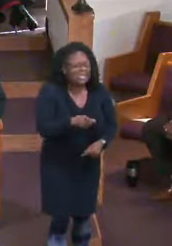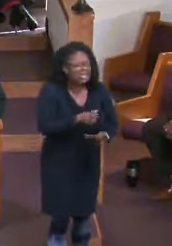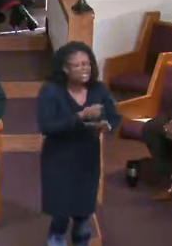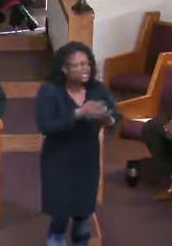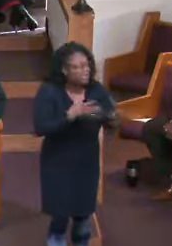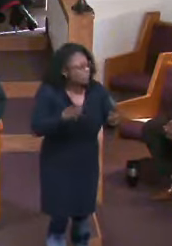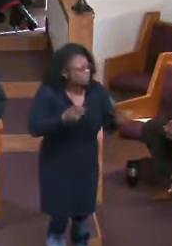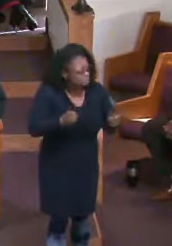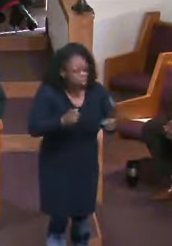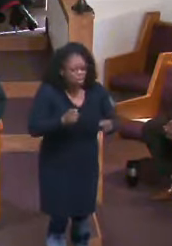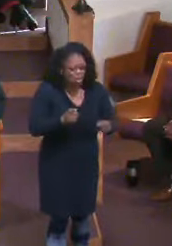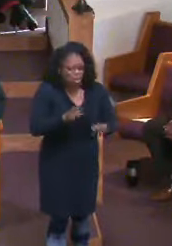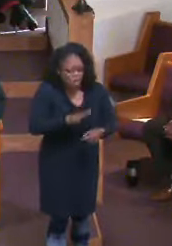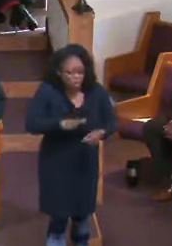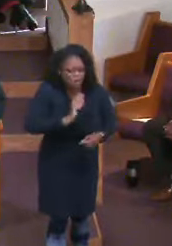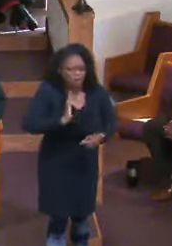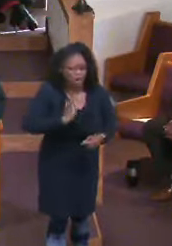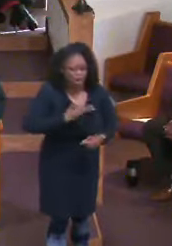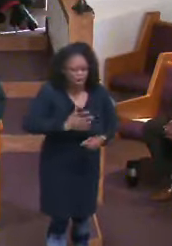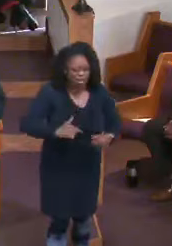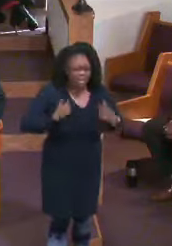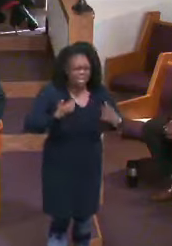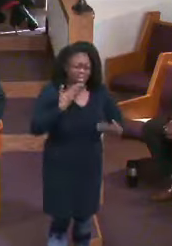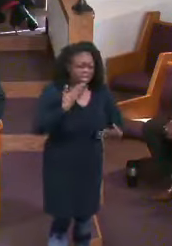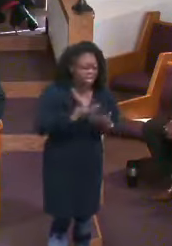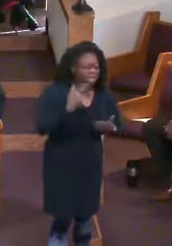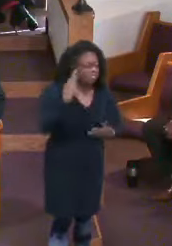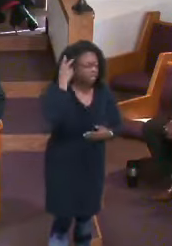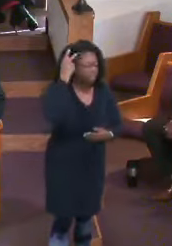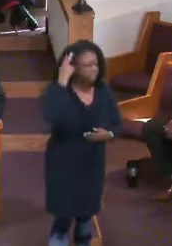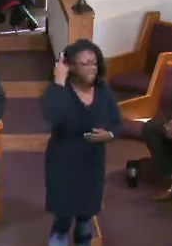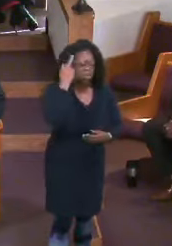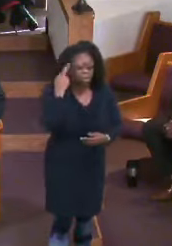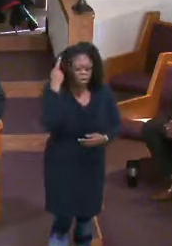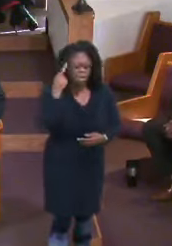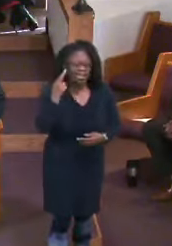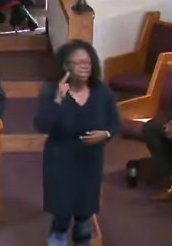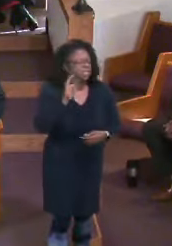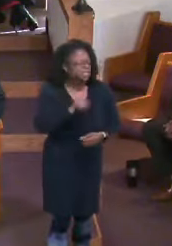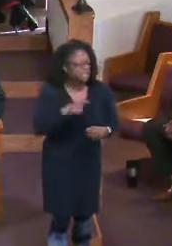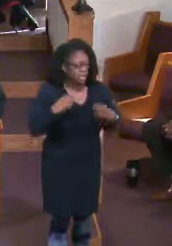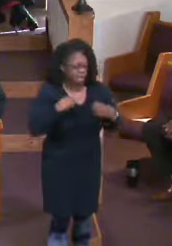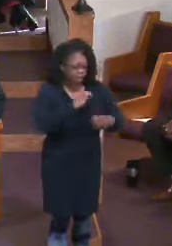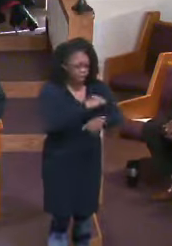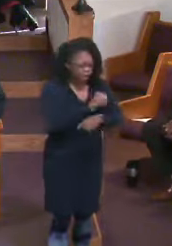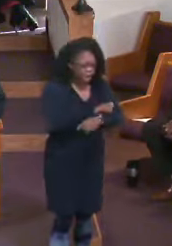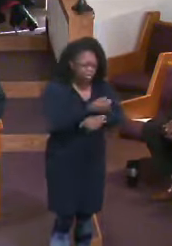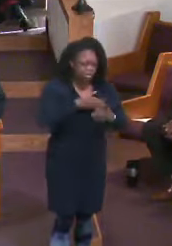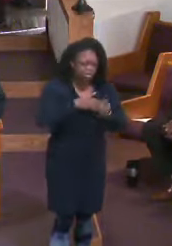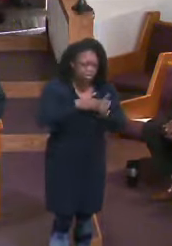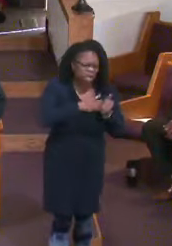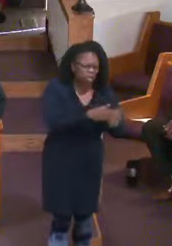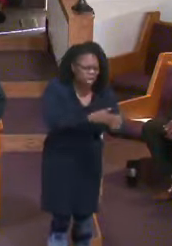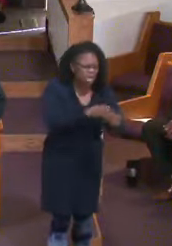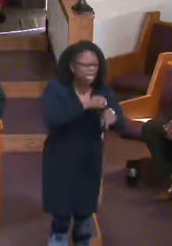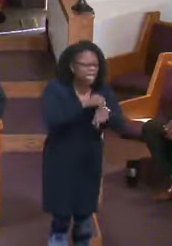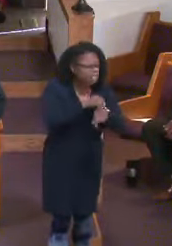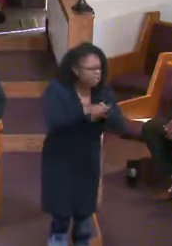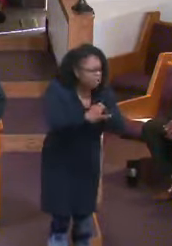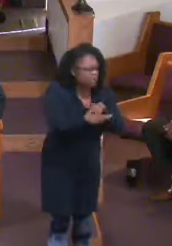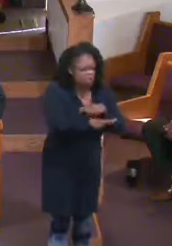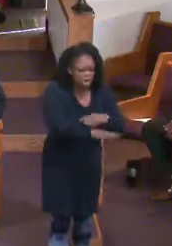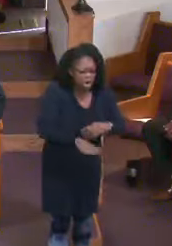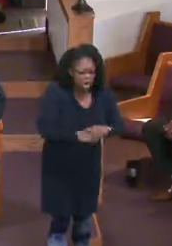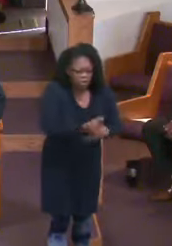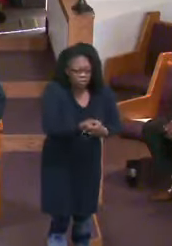our lives. For a good parent realizes that they should have the power to direct influence over